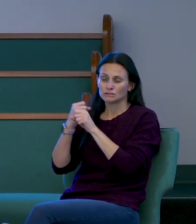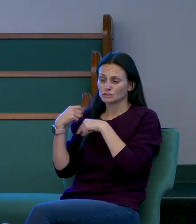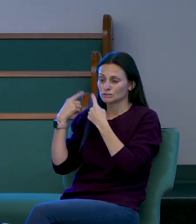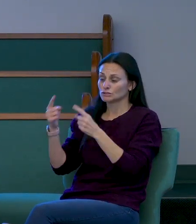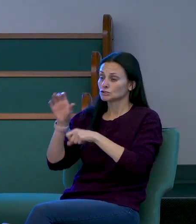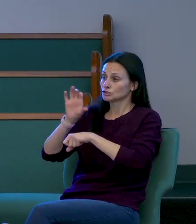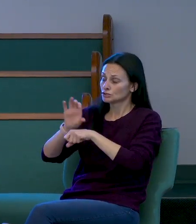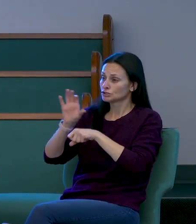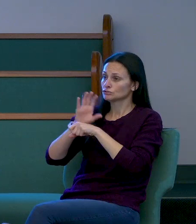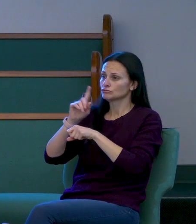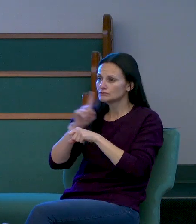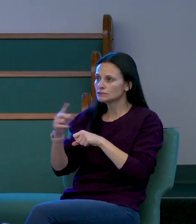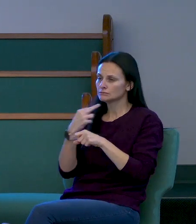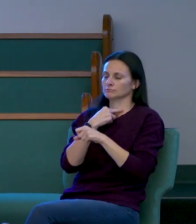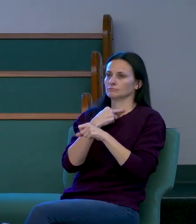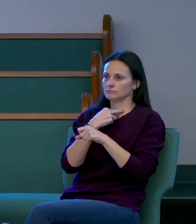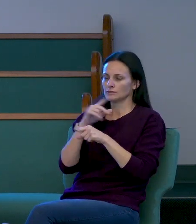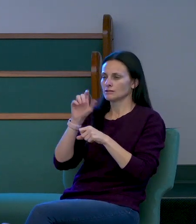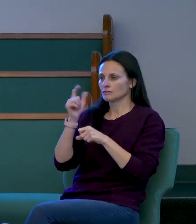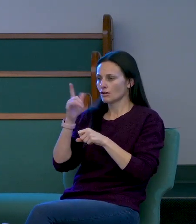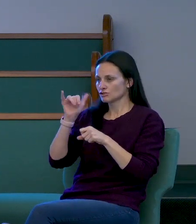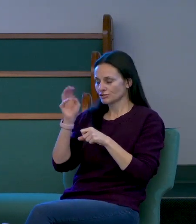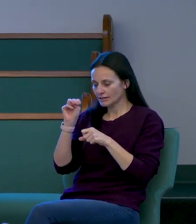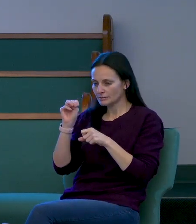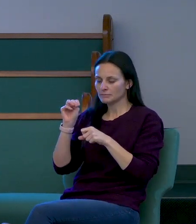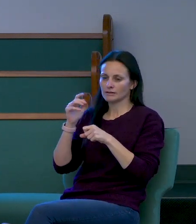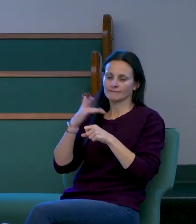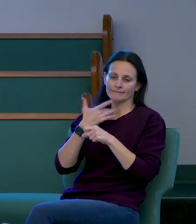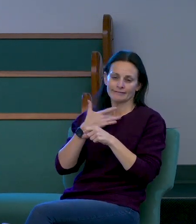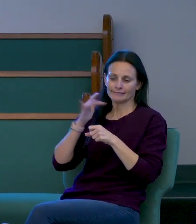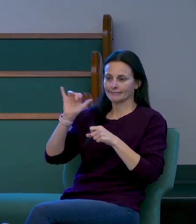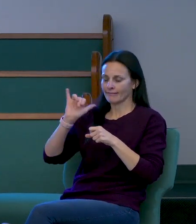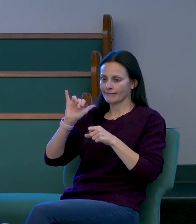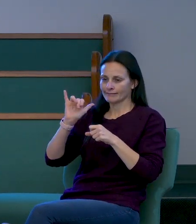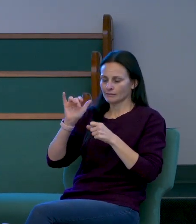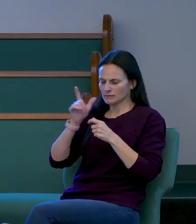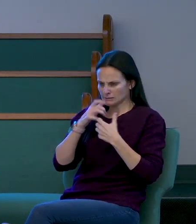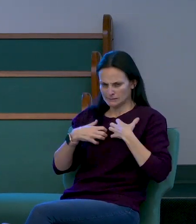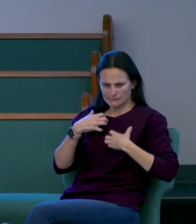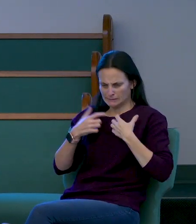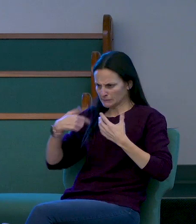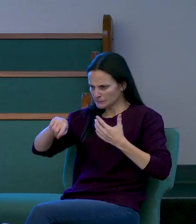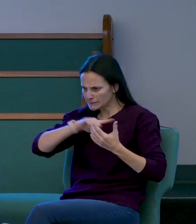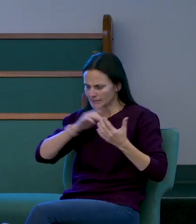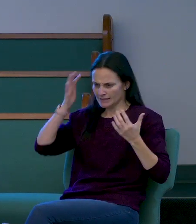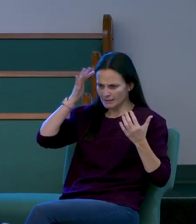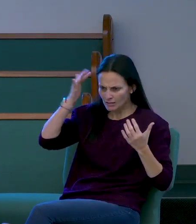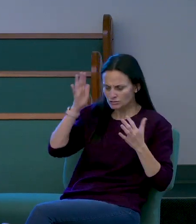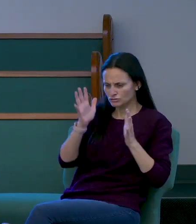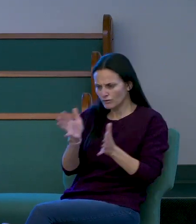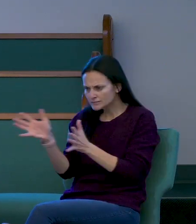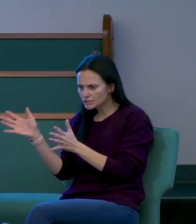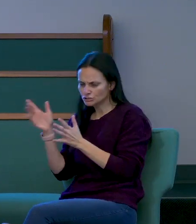church has been held up in a logjam. Struggling with who we wanted to be in our theological conversation